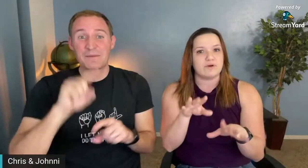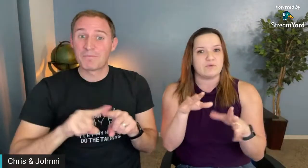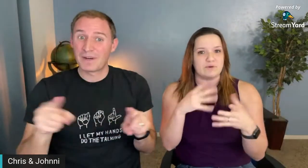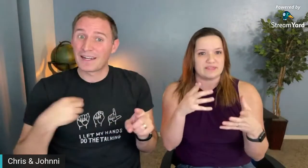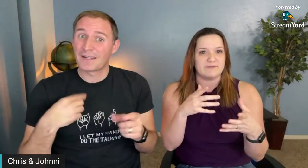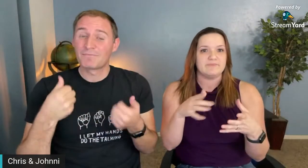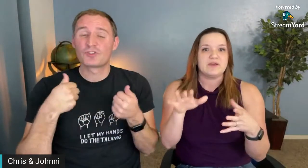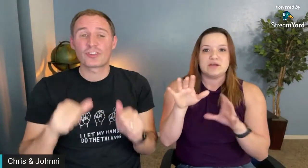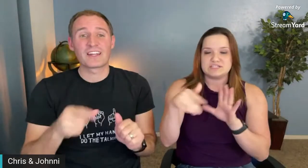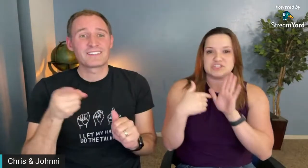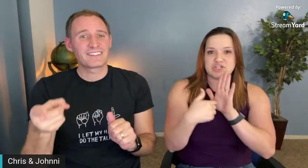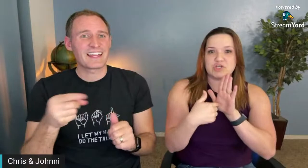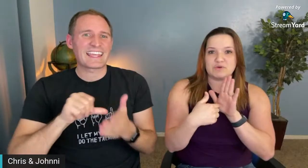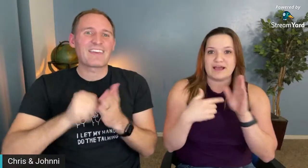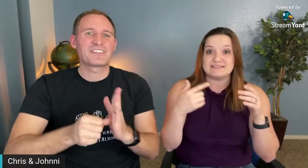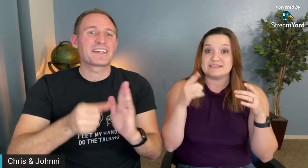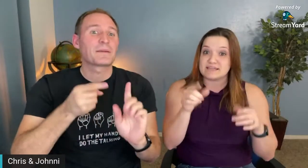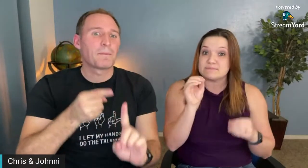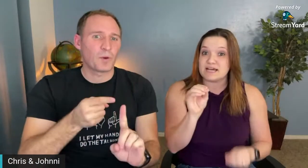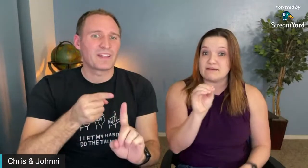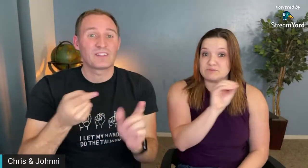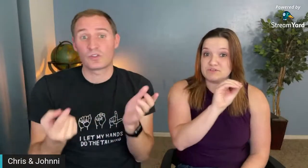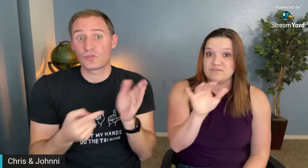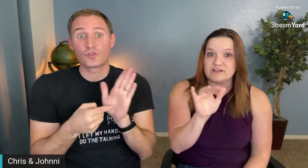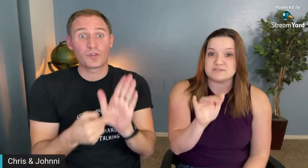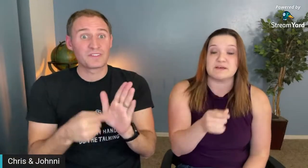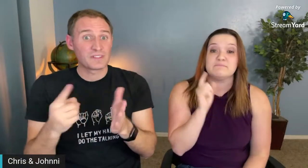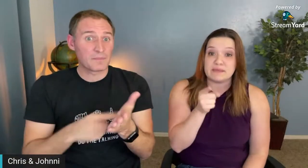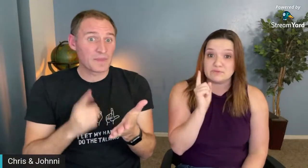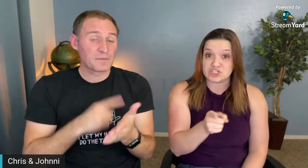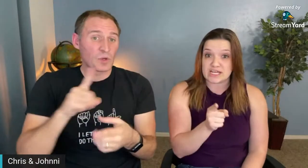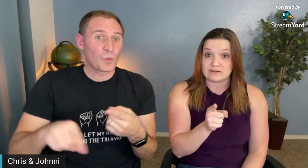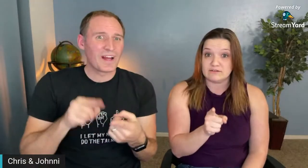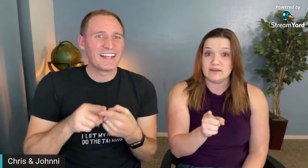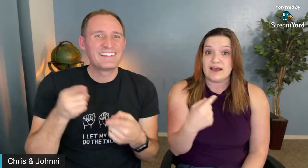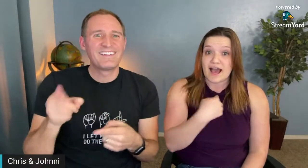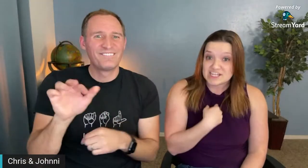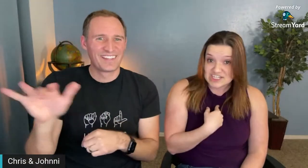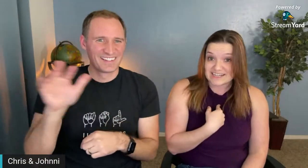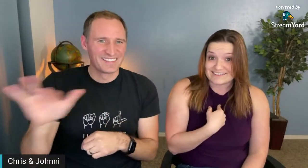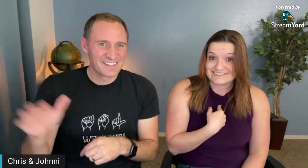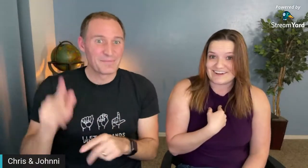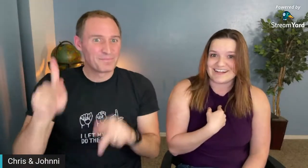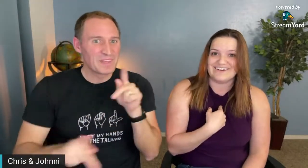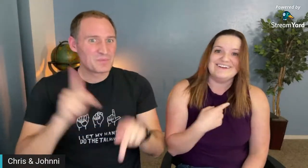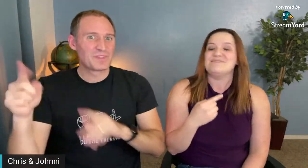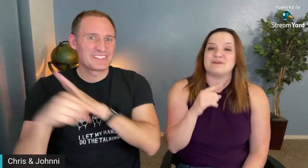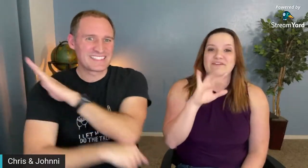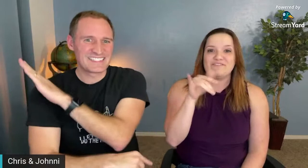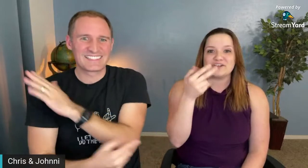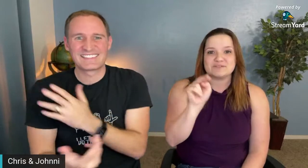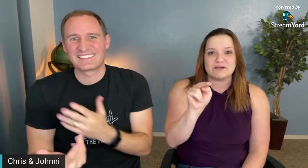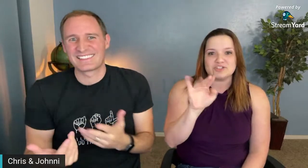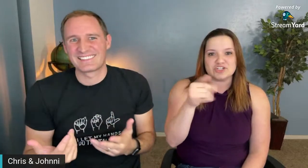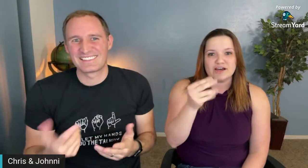point with it, is to show you guys that sometimes when you fingerspell, people cheat. I cheated right now. When I fingerspelled